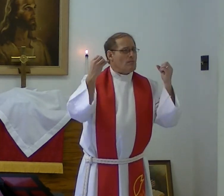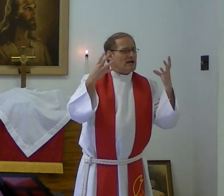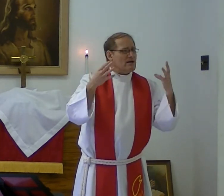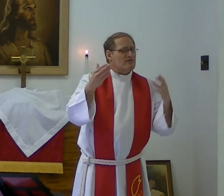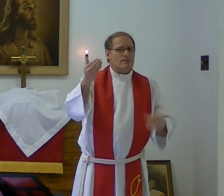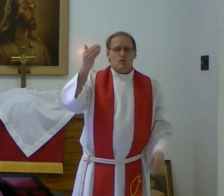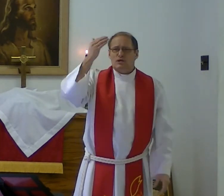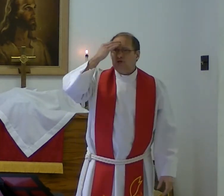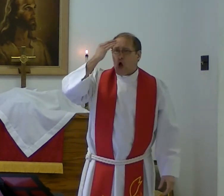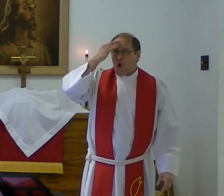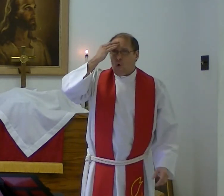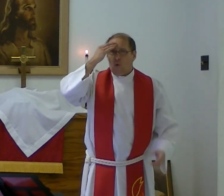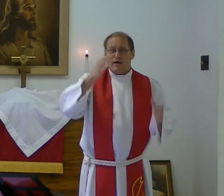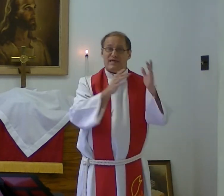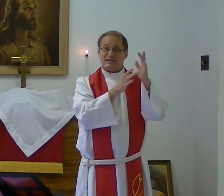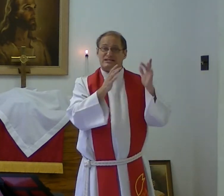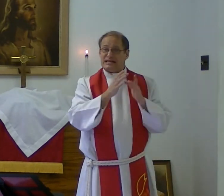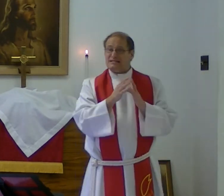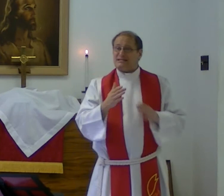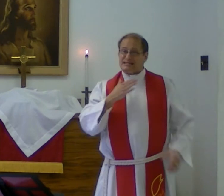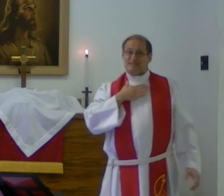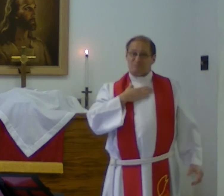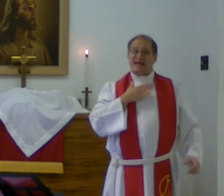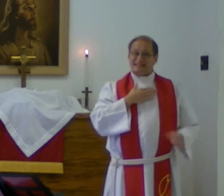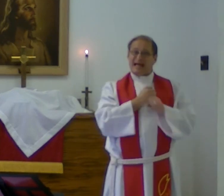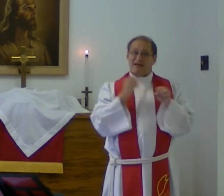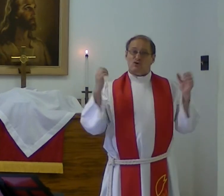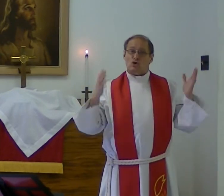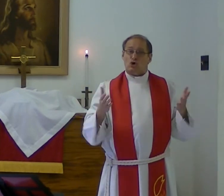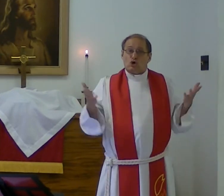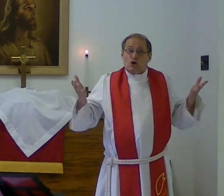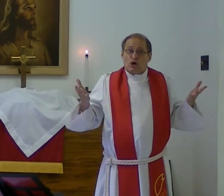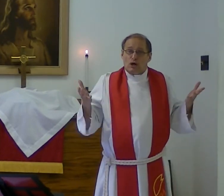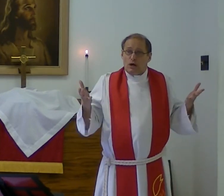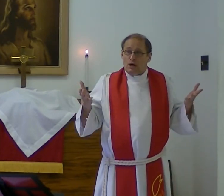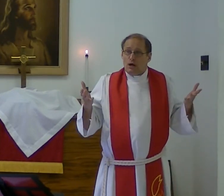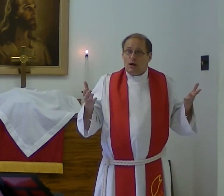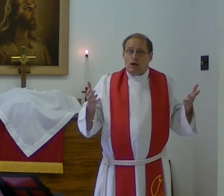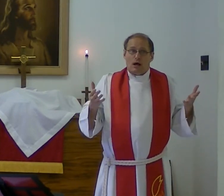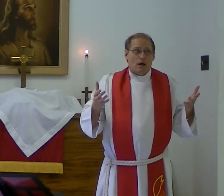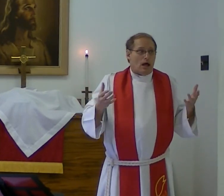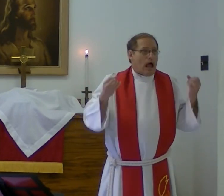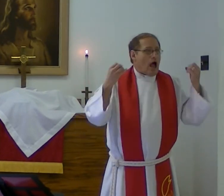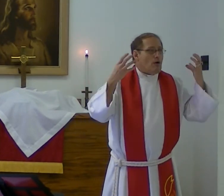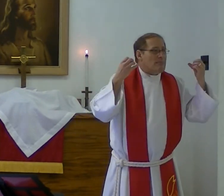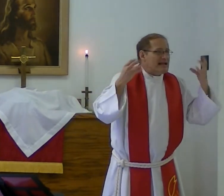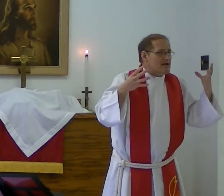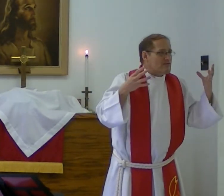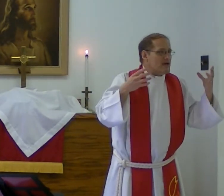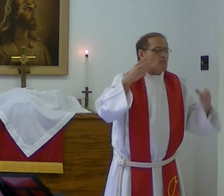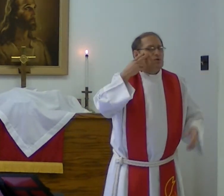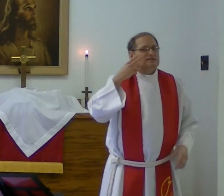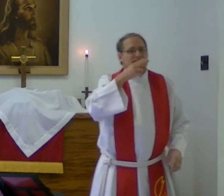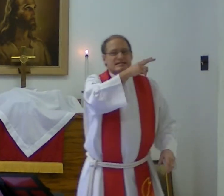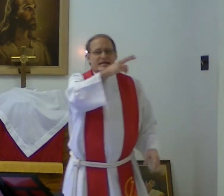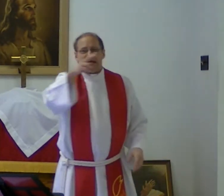many of them will know that Jesus is my Savior? How many of them will see